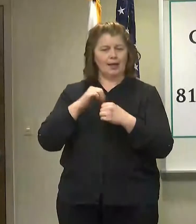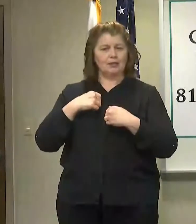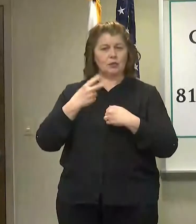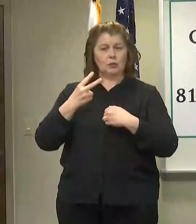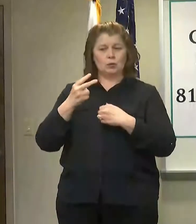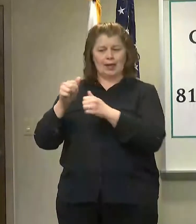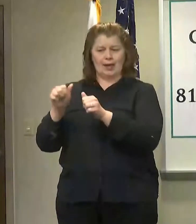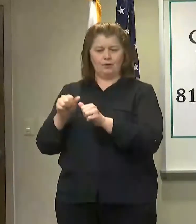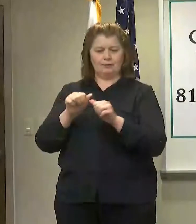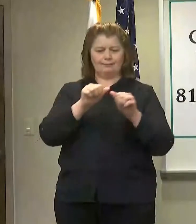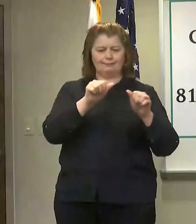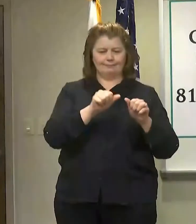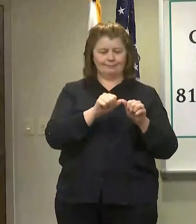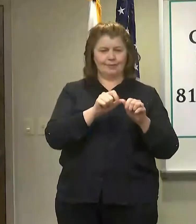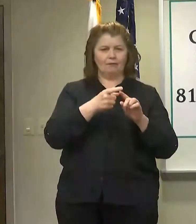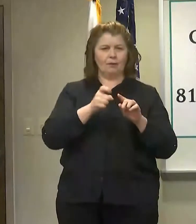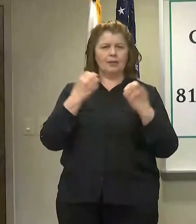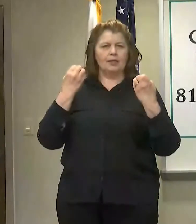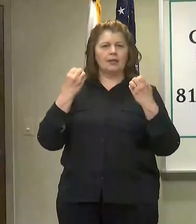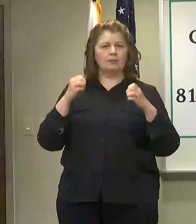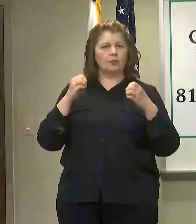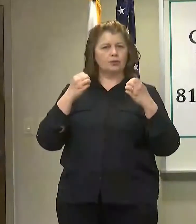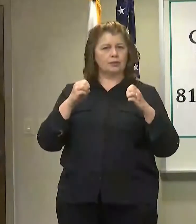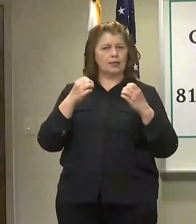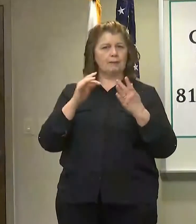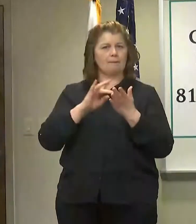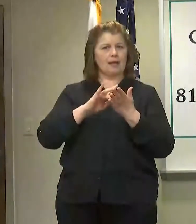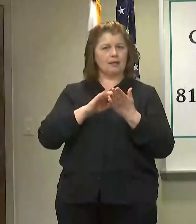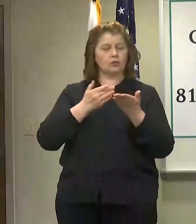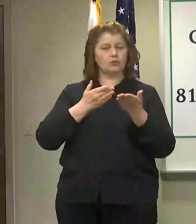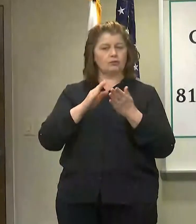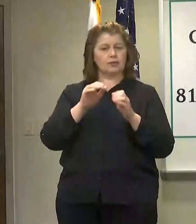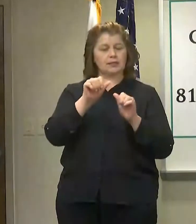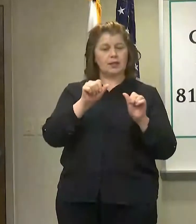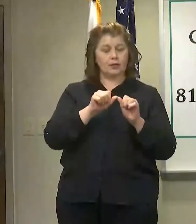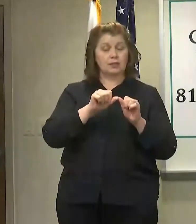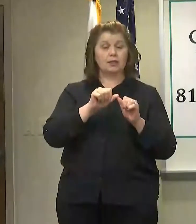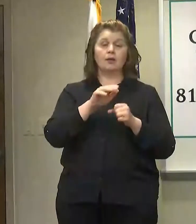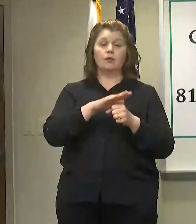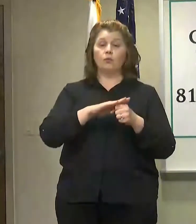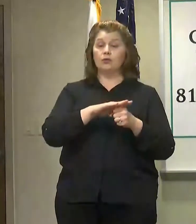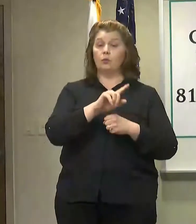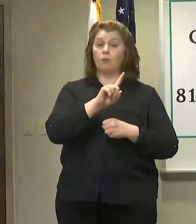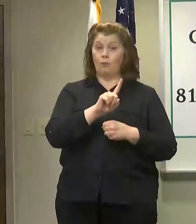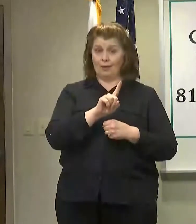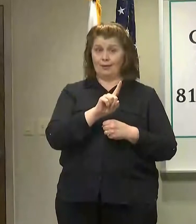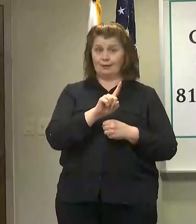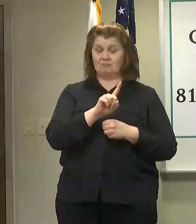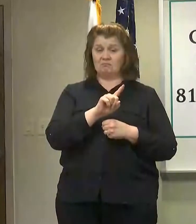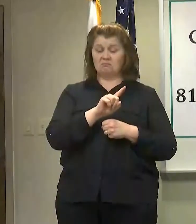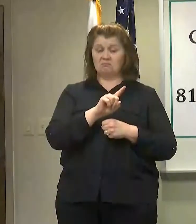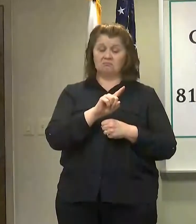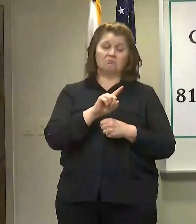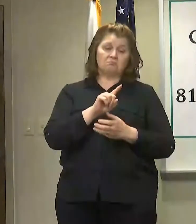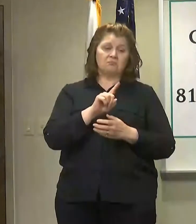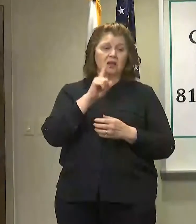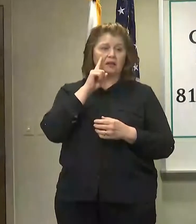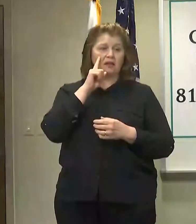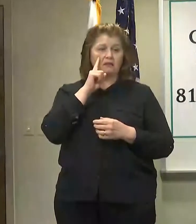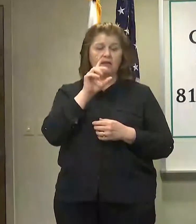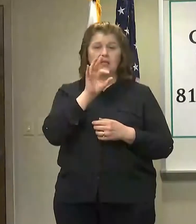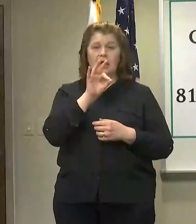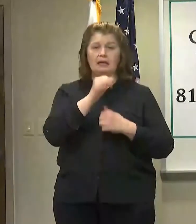really devised out of the emergency medical services regions. Region 1, which is our typical, what we would think of our